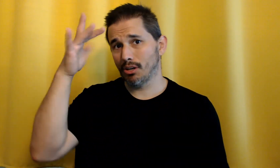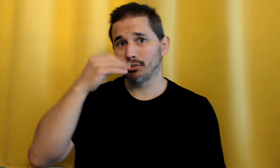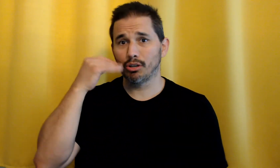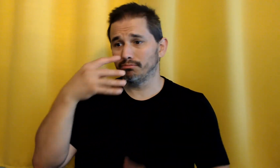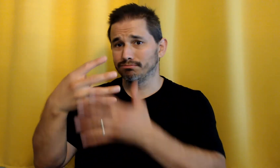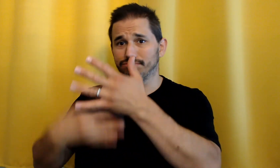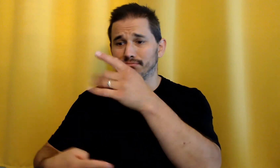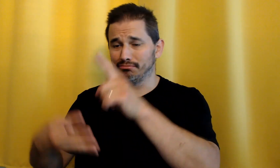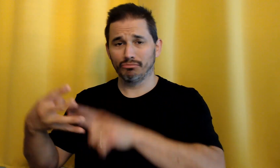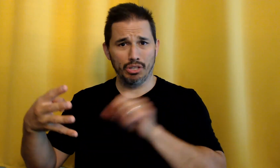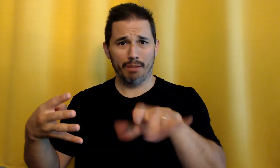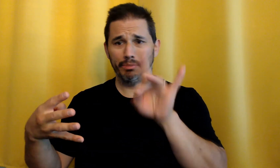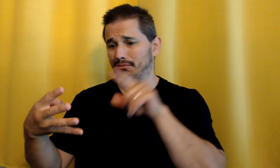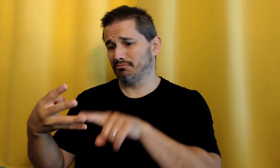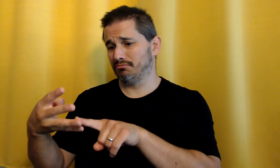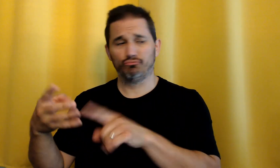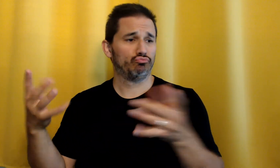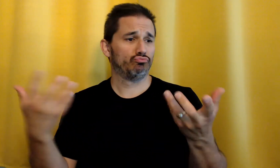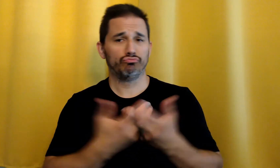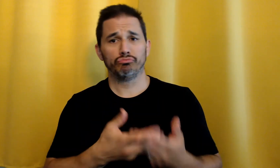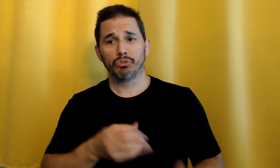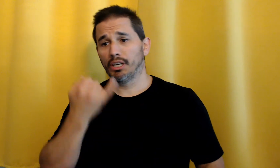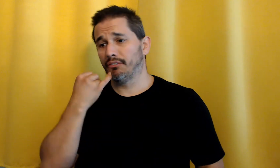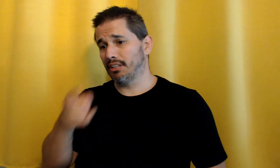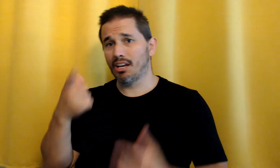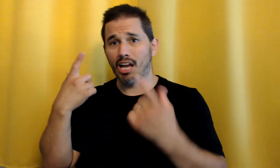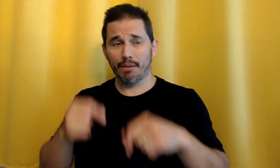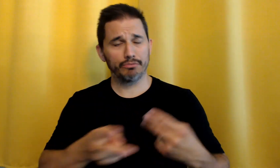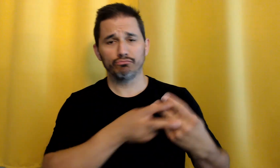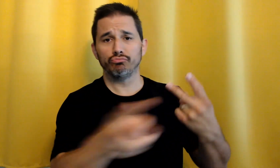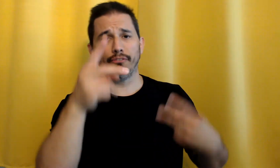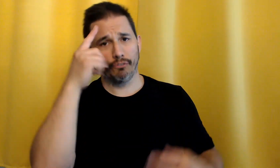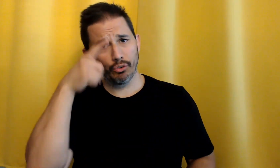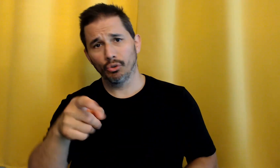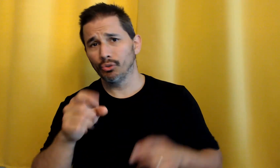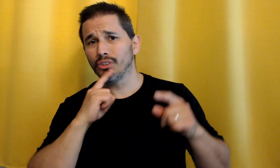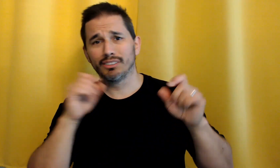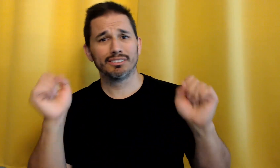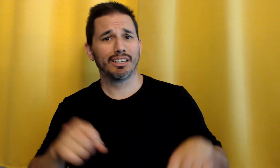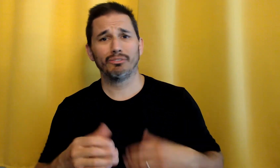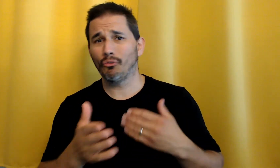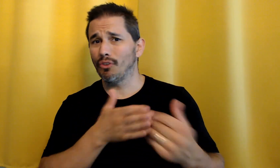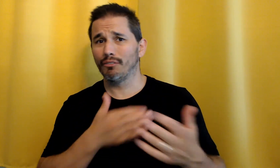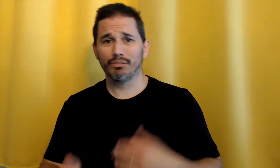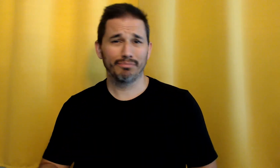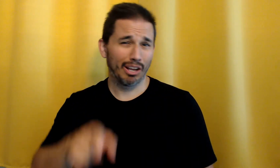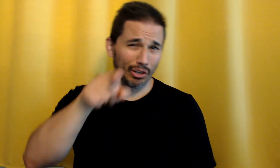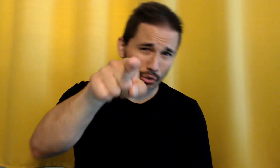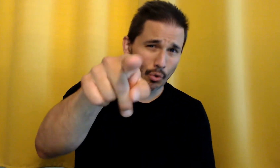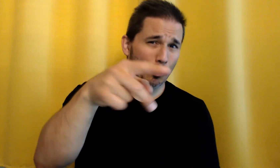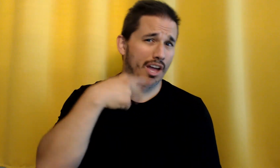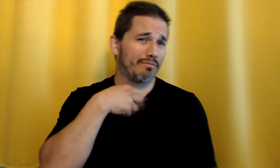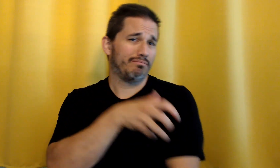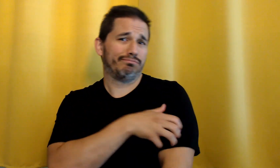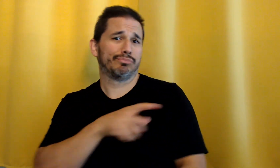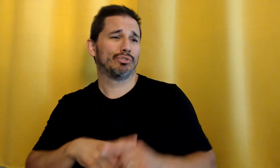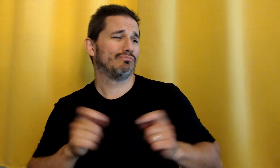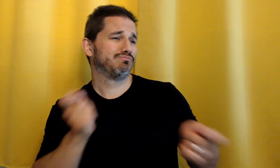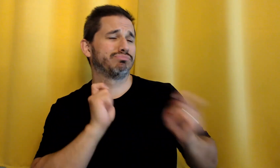of the infinite options that you have in order to unlock the door or to connect to this device. It's completely up to you. You